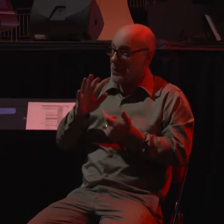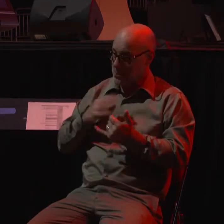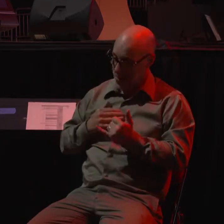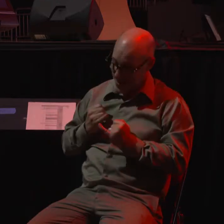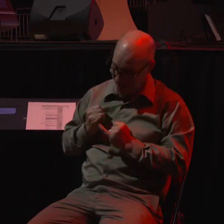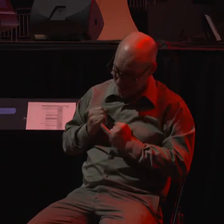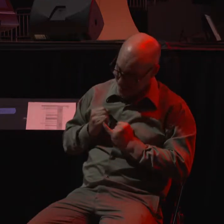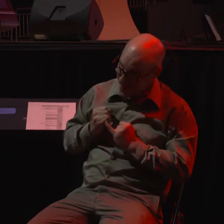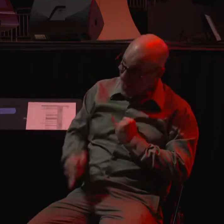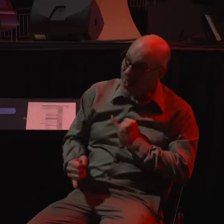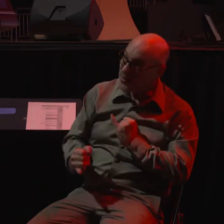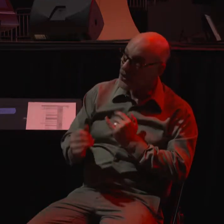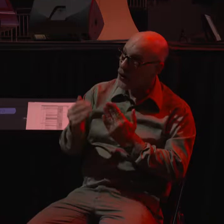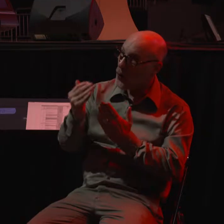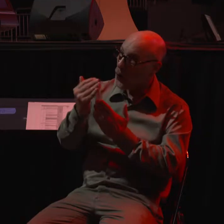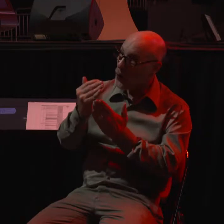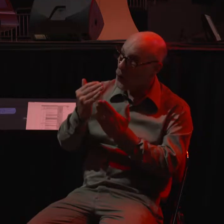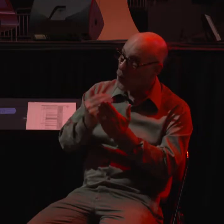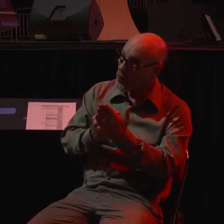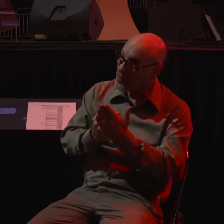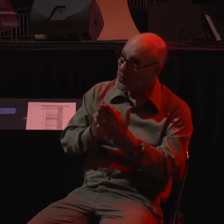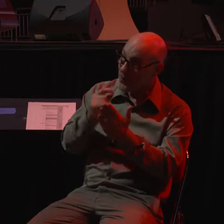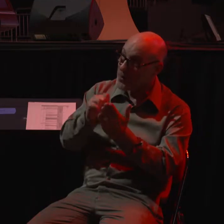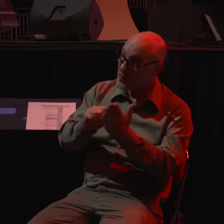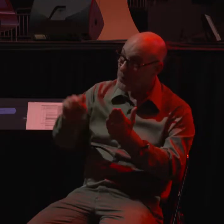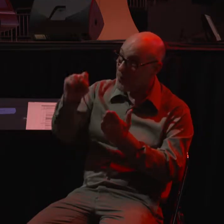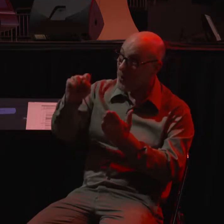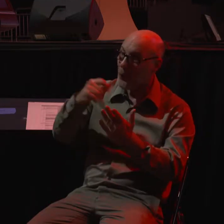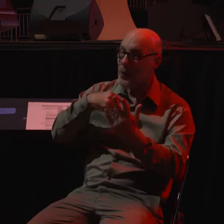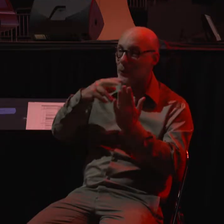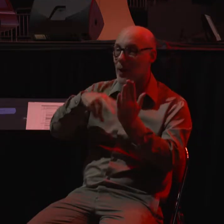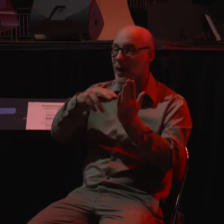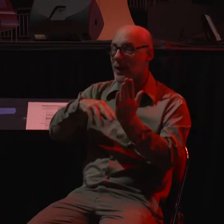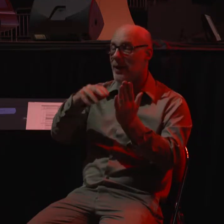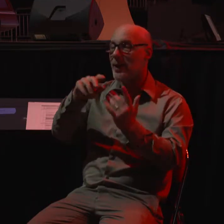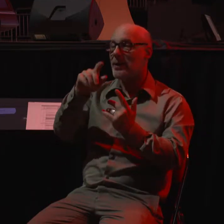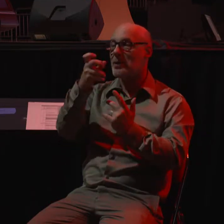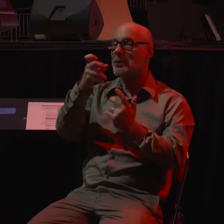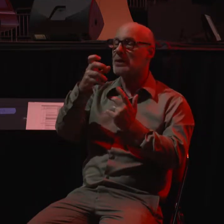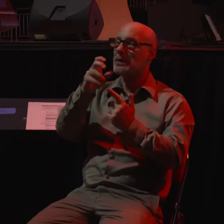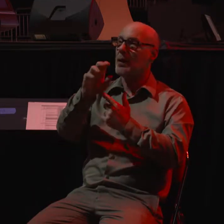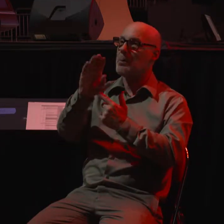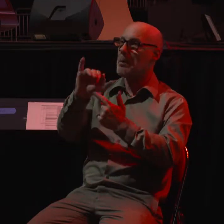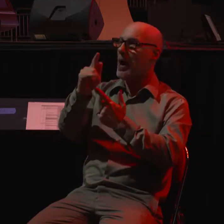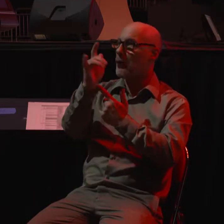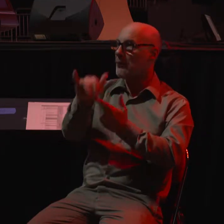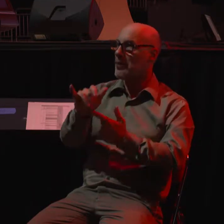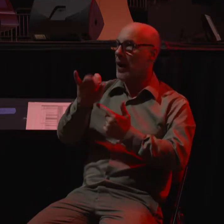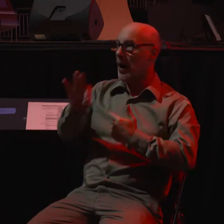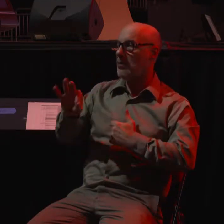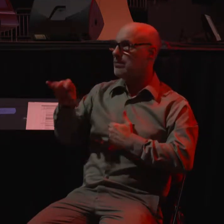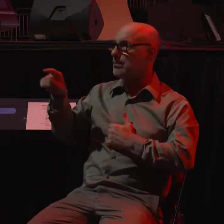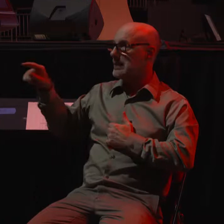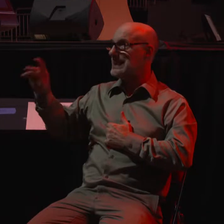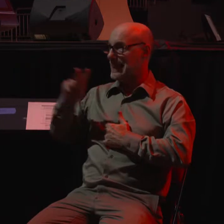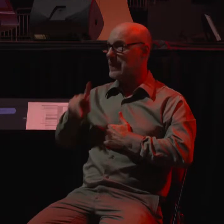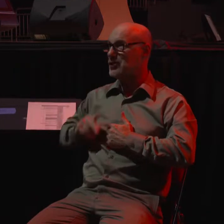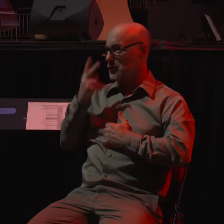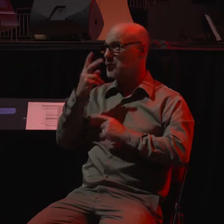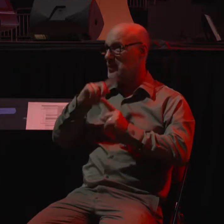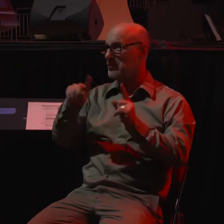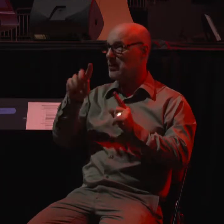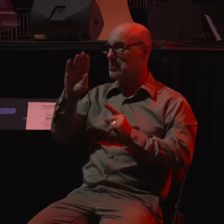someone had us read James Melvin Washington's work on King as well as Claiborne Carson's autobiography on